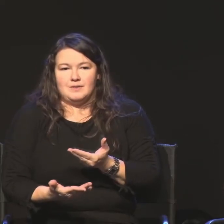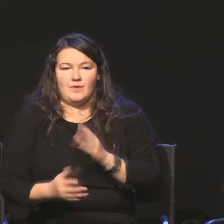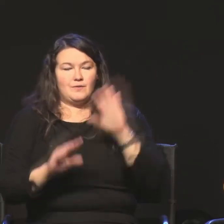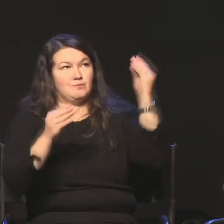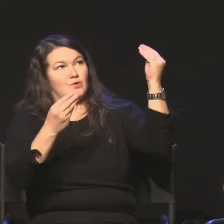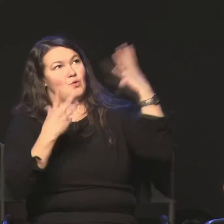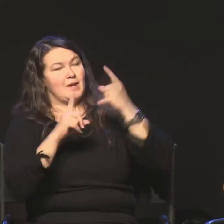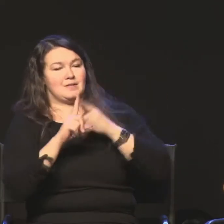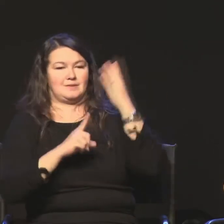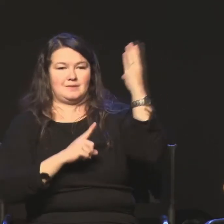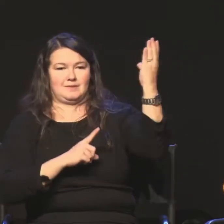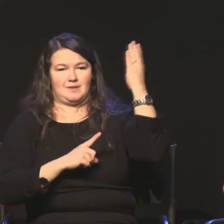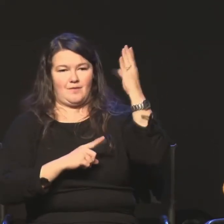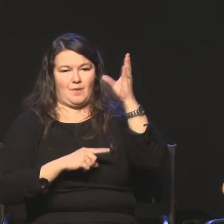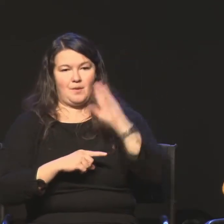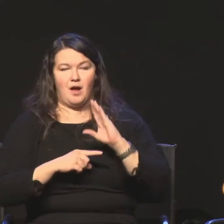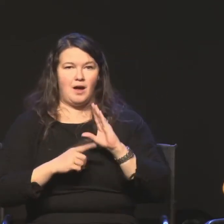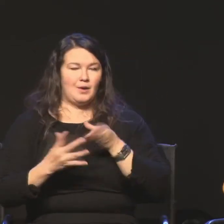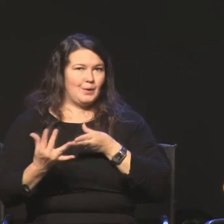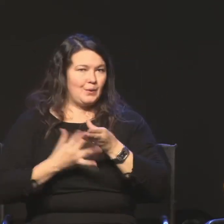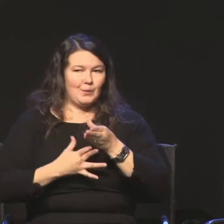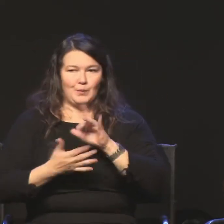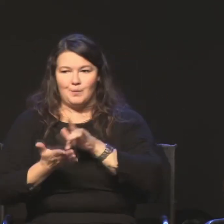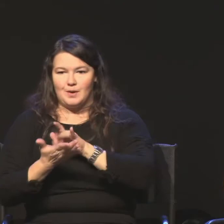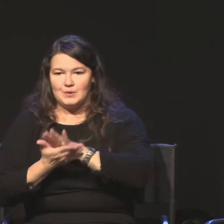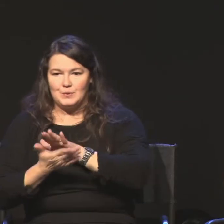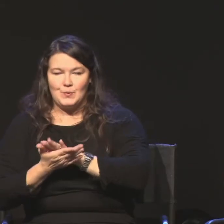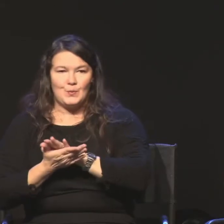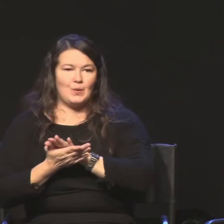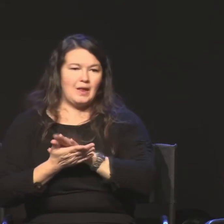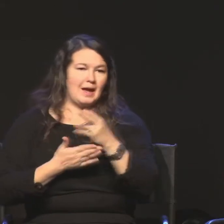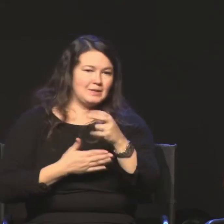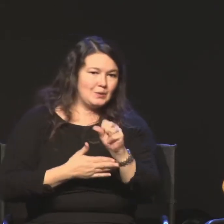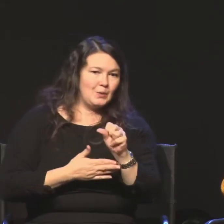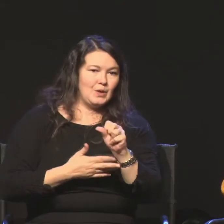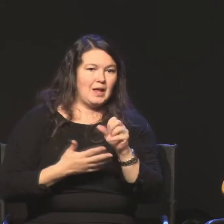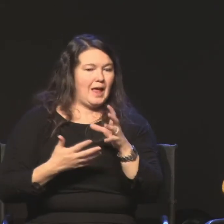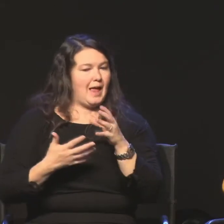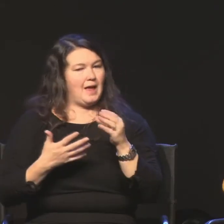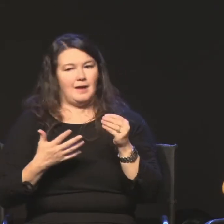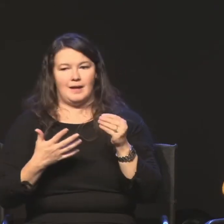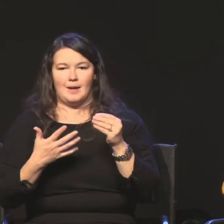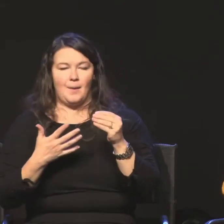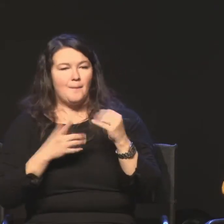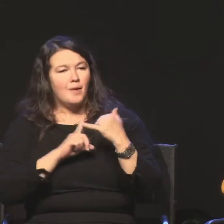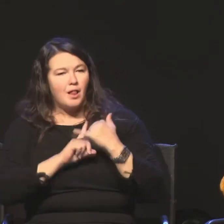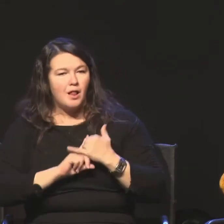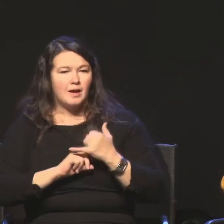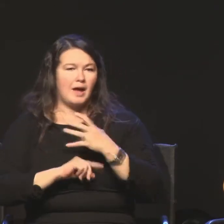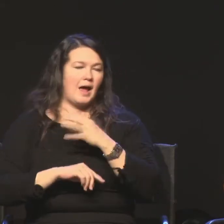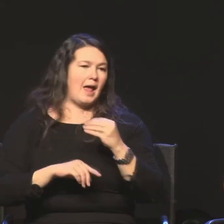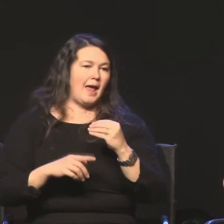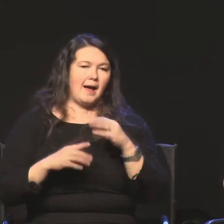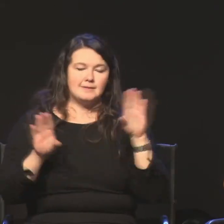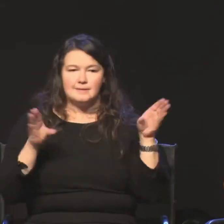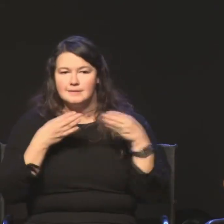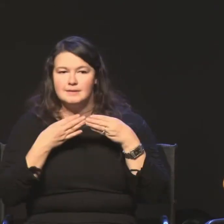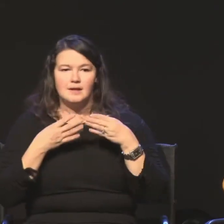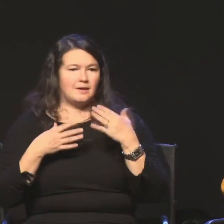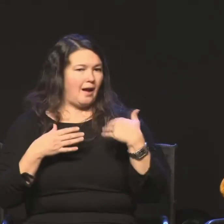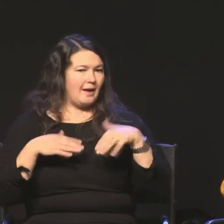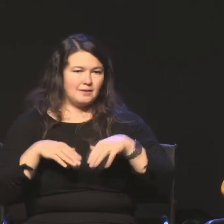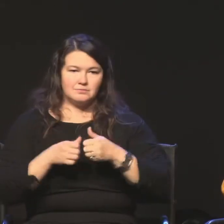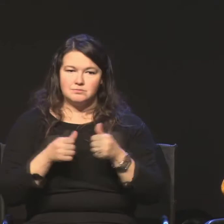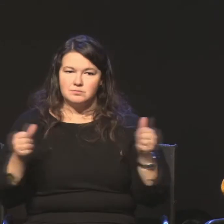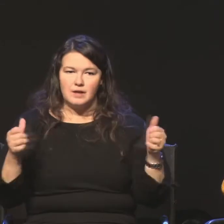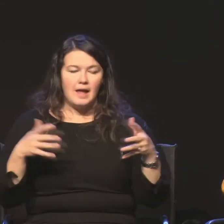in middle school and high school, dealing with being bullied and closeted and parental abuse and all